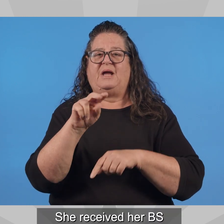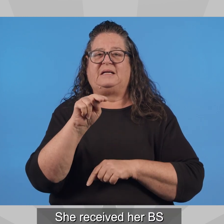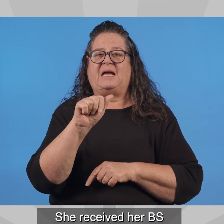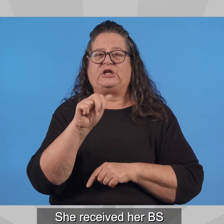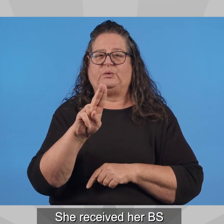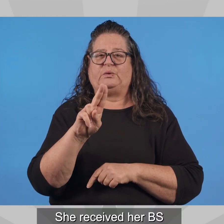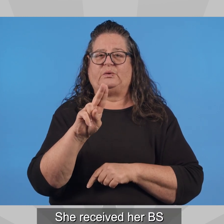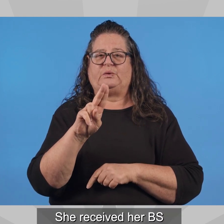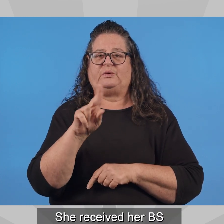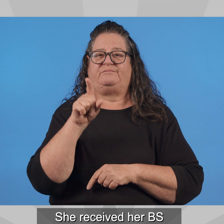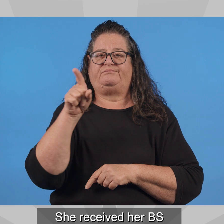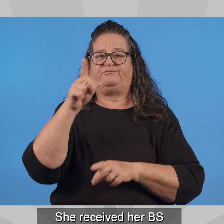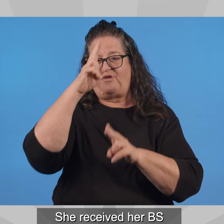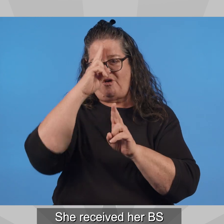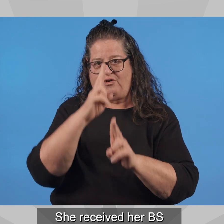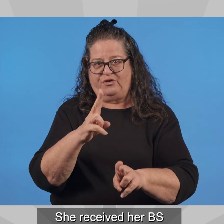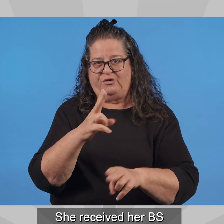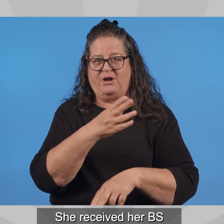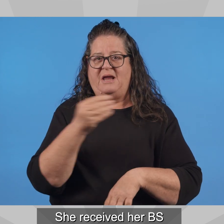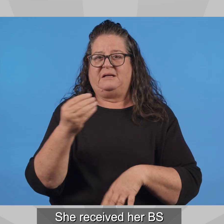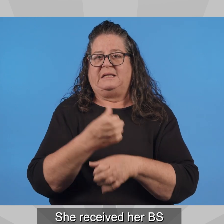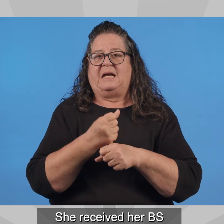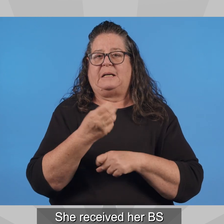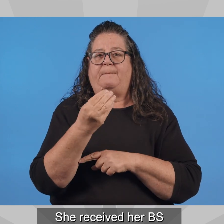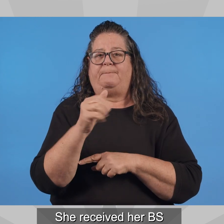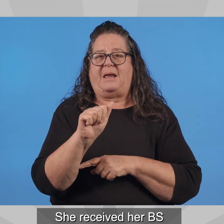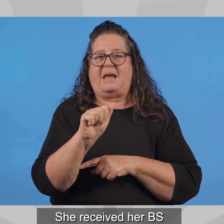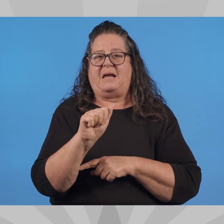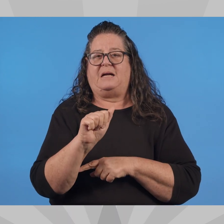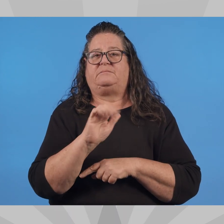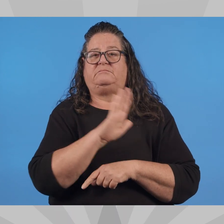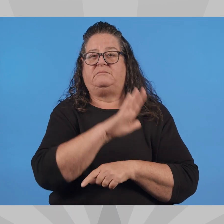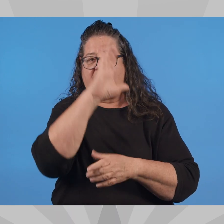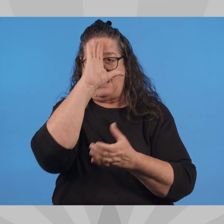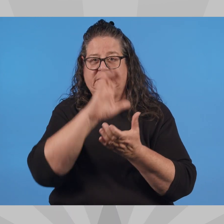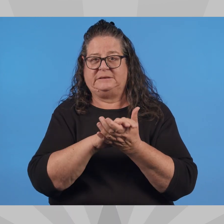She received her BS, honors, and MA from NAU.